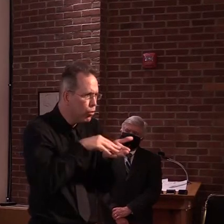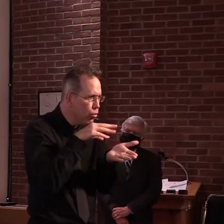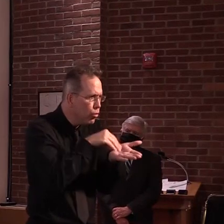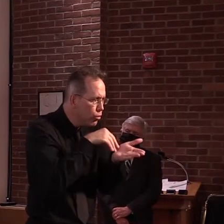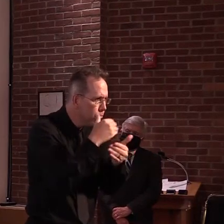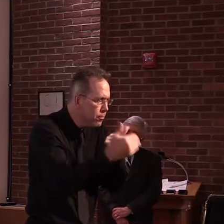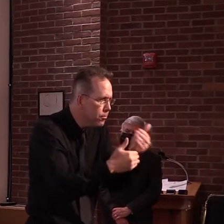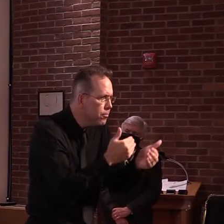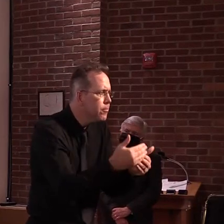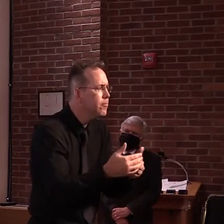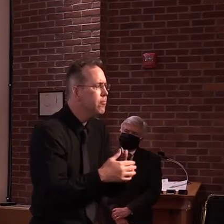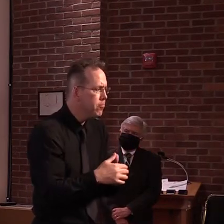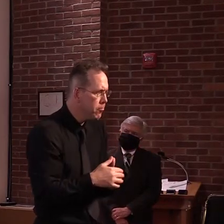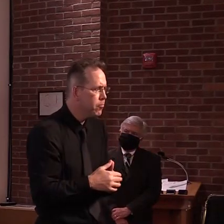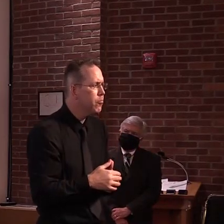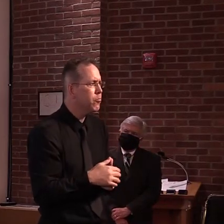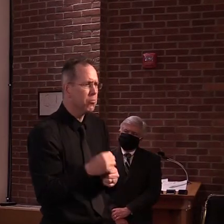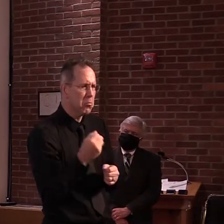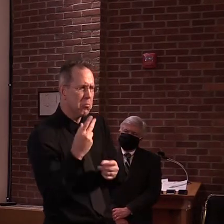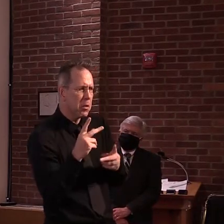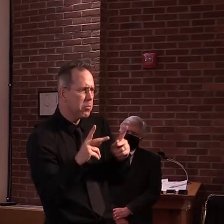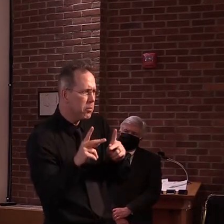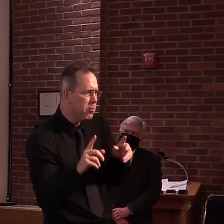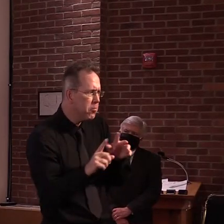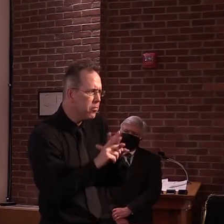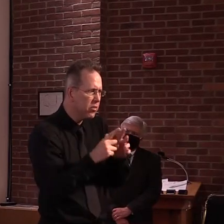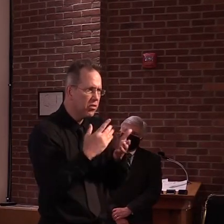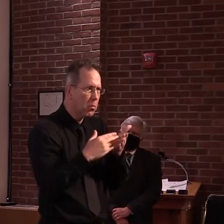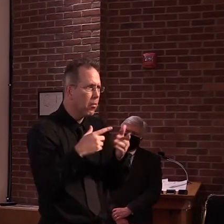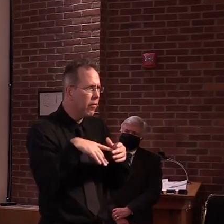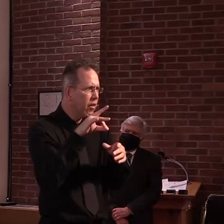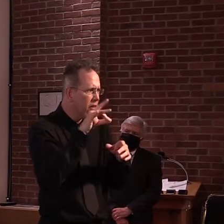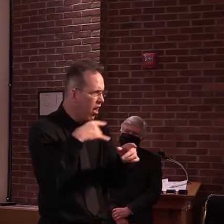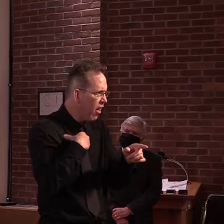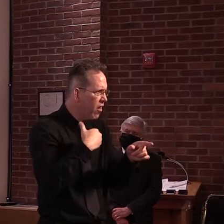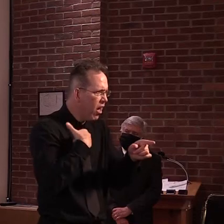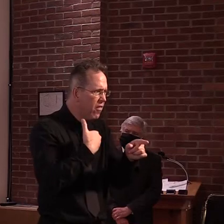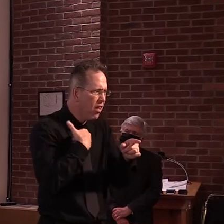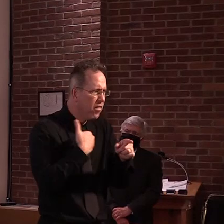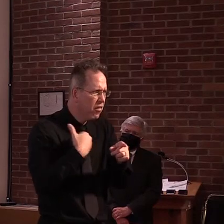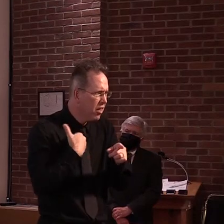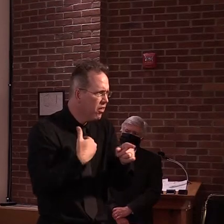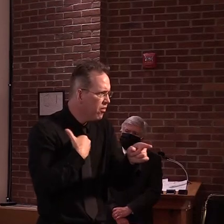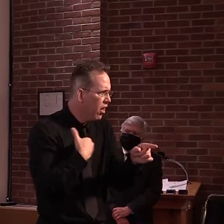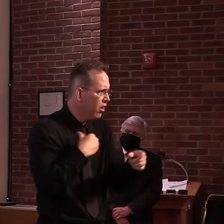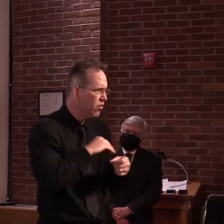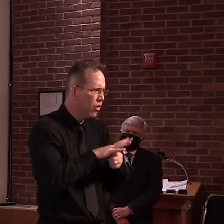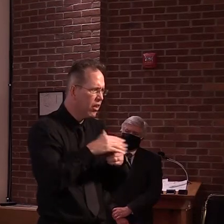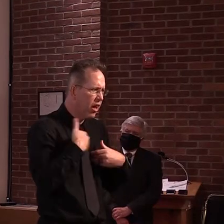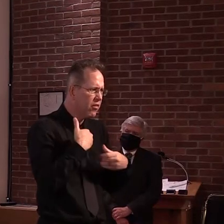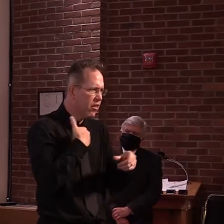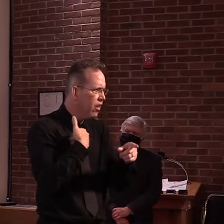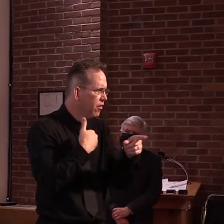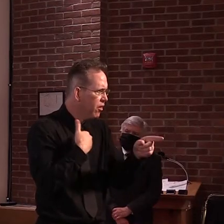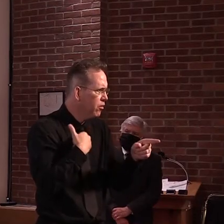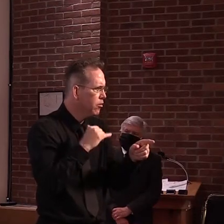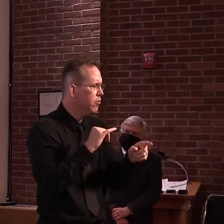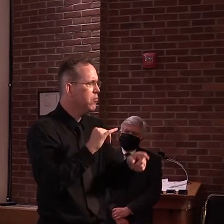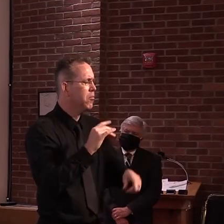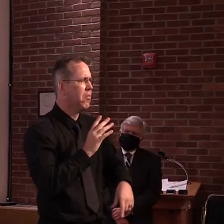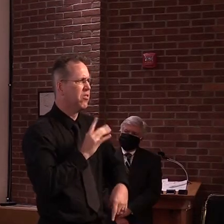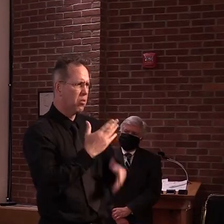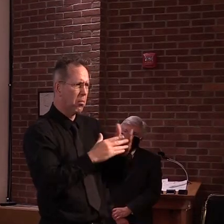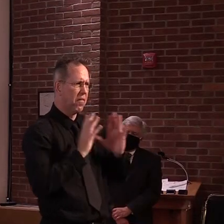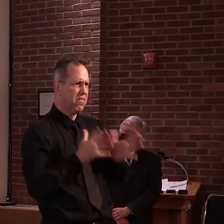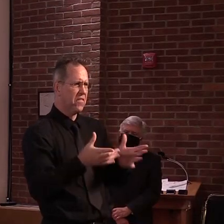not having severe symptoms or perhaps any symptoms may be quite large, so that maybe we'll have more refined